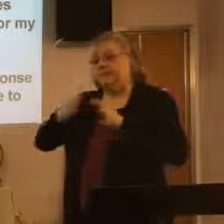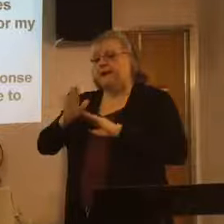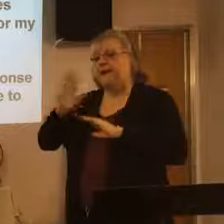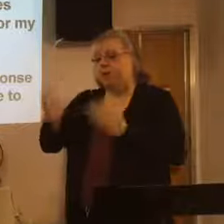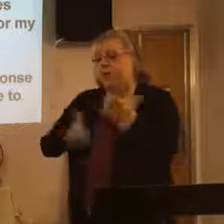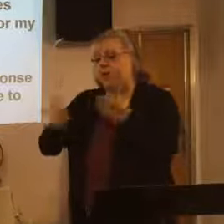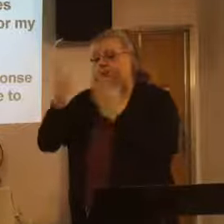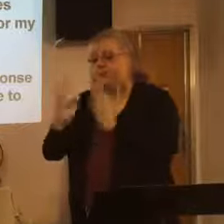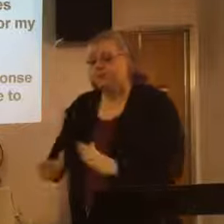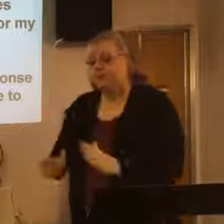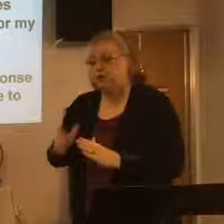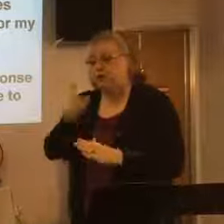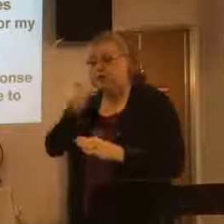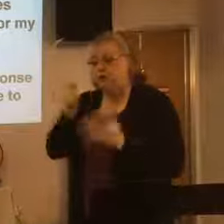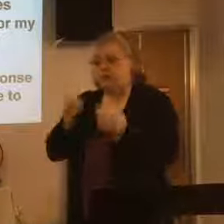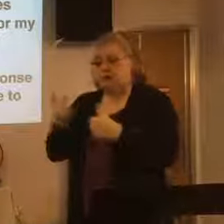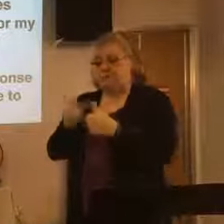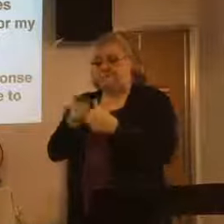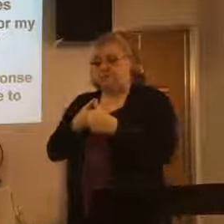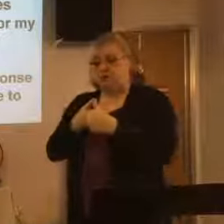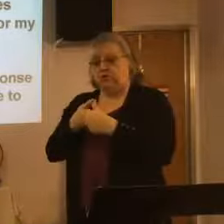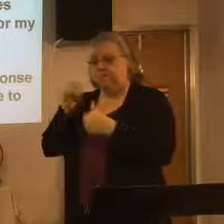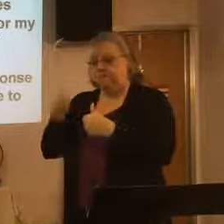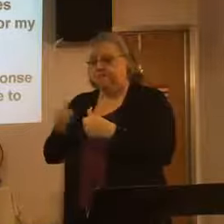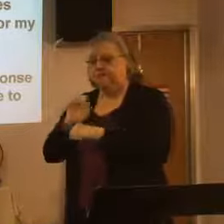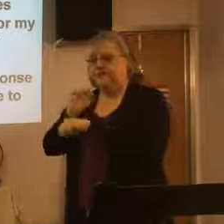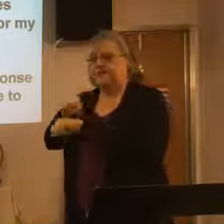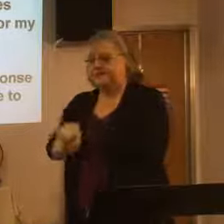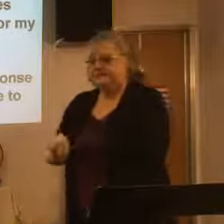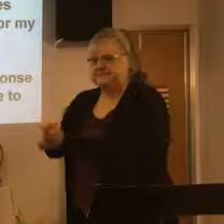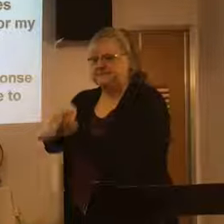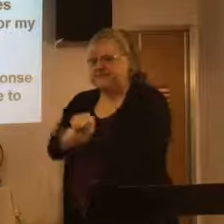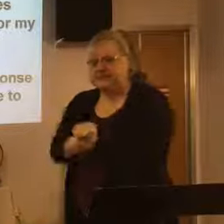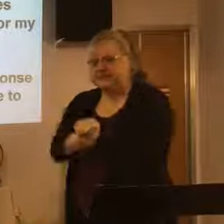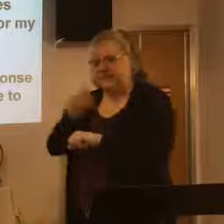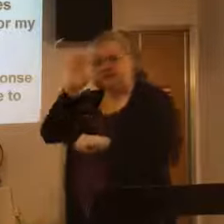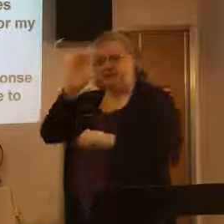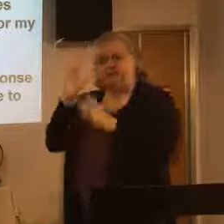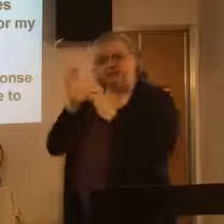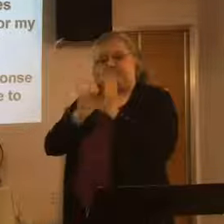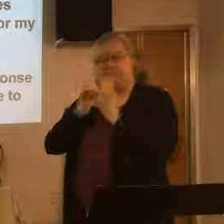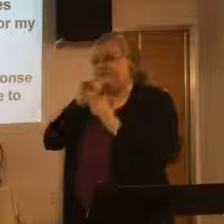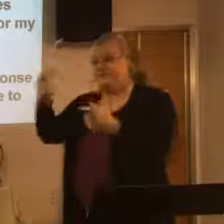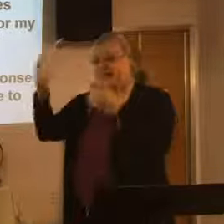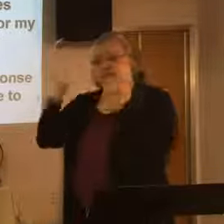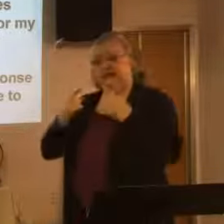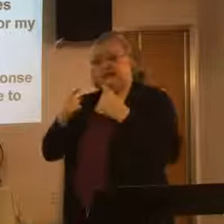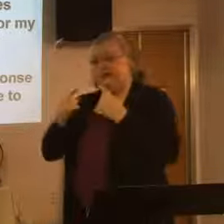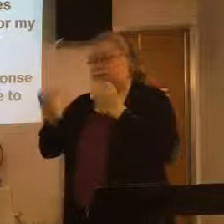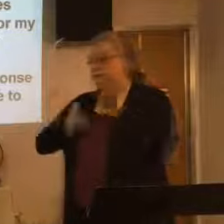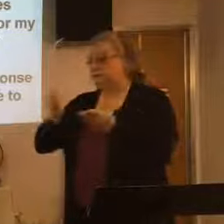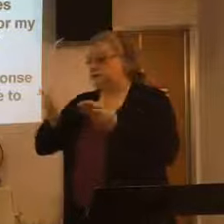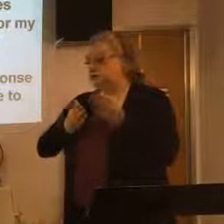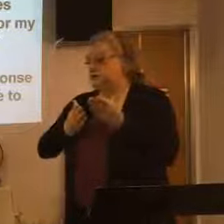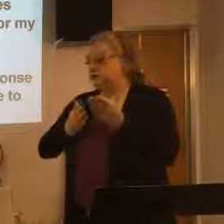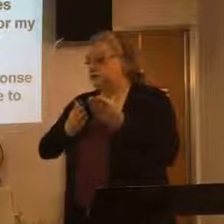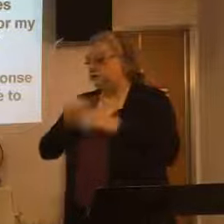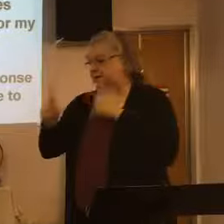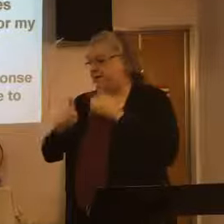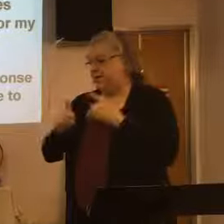and whoever wants to be first among you must be your slave. The Son of Man did not come to serve, to be served, but to